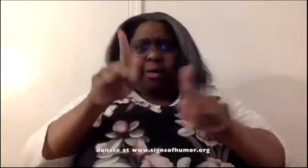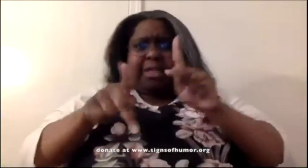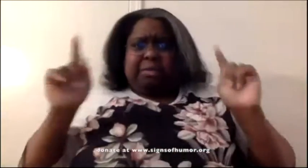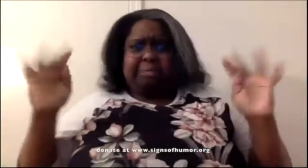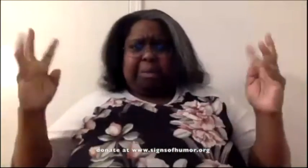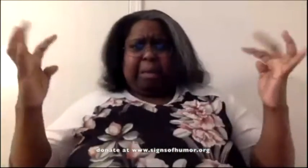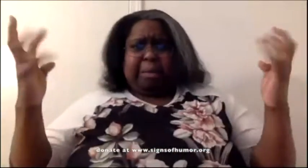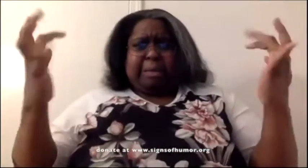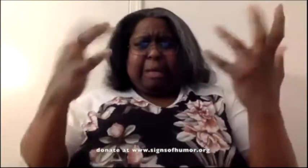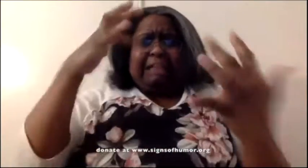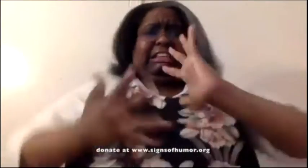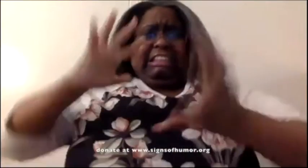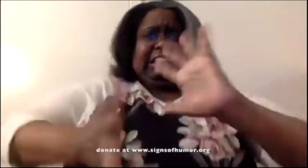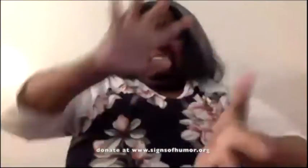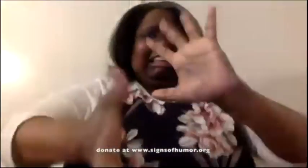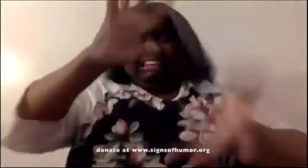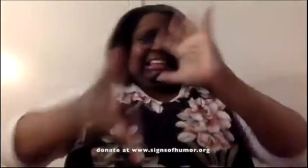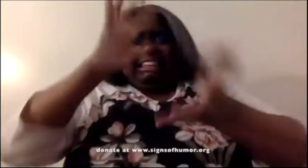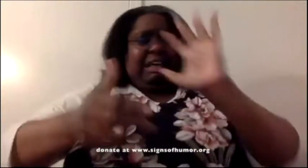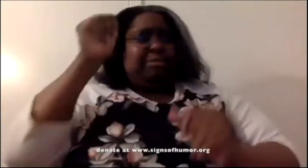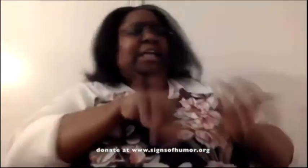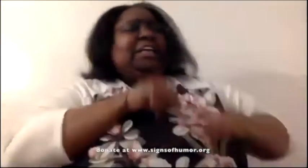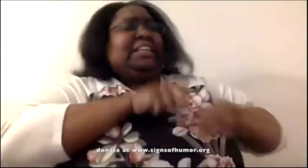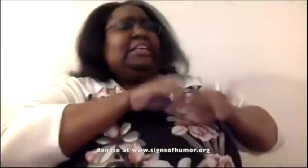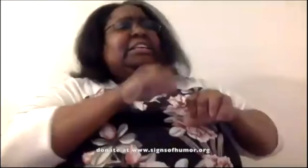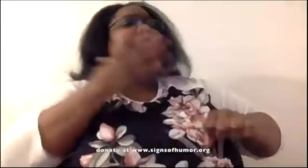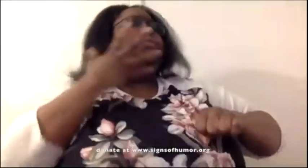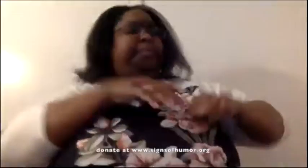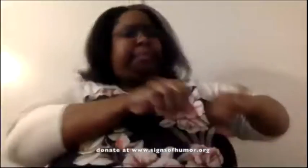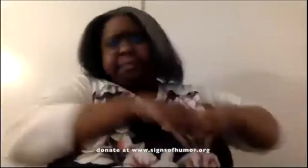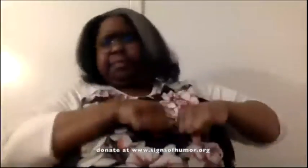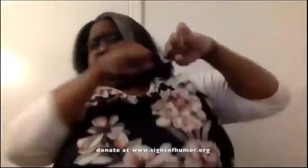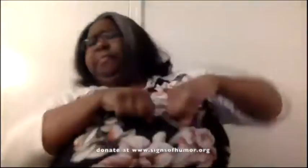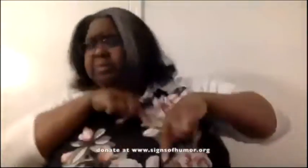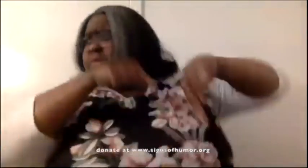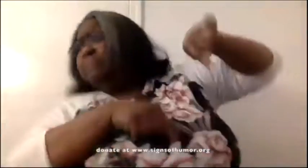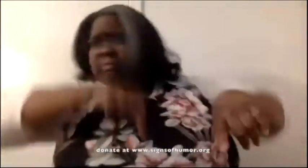I'm hitting and punching and kicking, and folks is coming from the back and coming down to hold me down. And